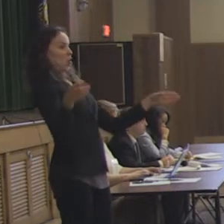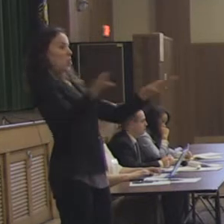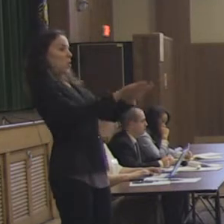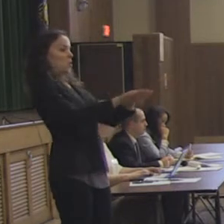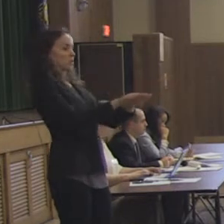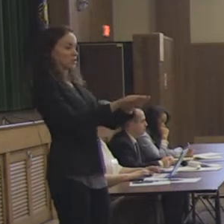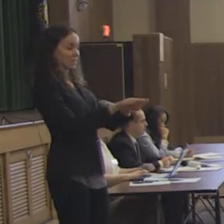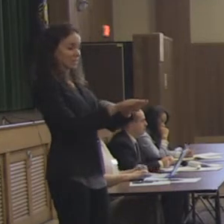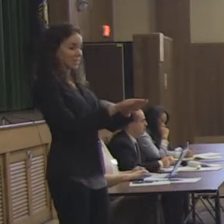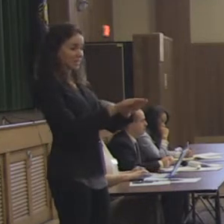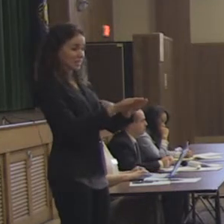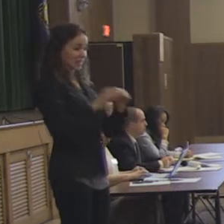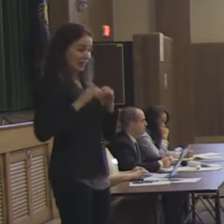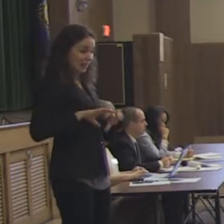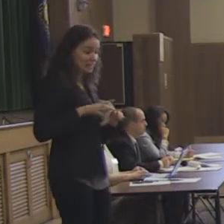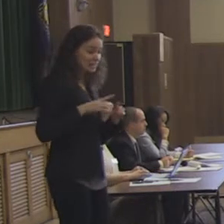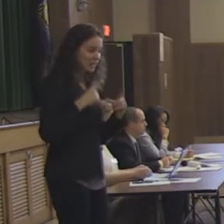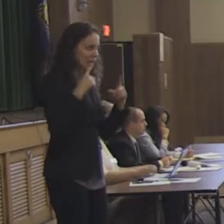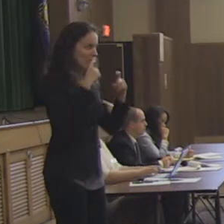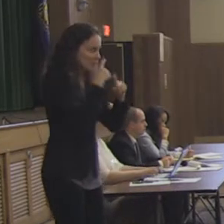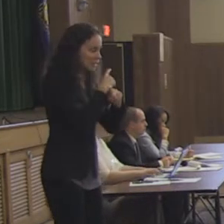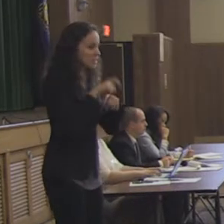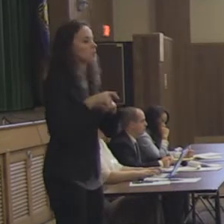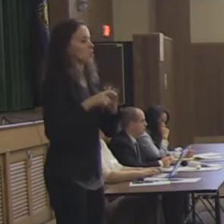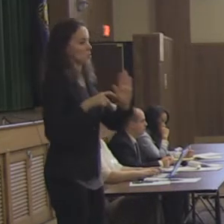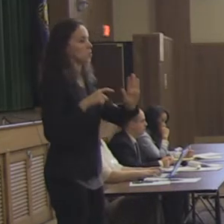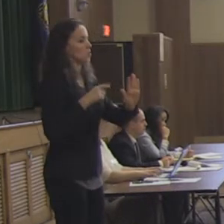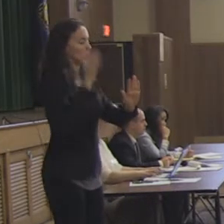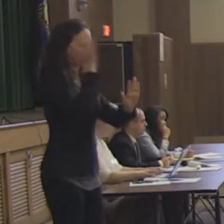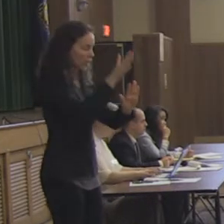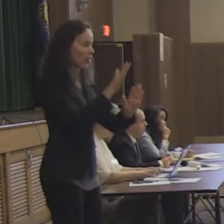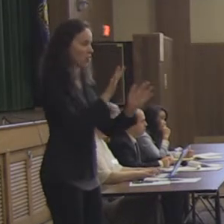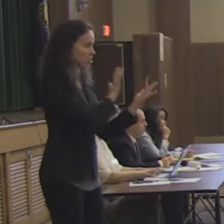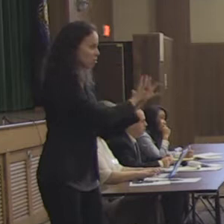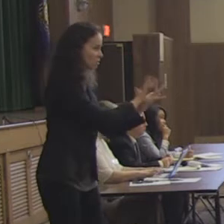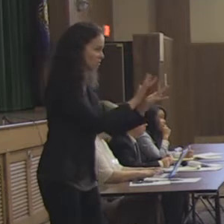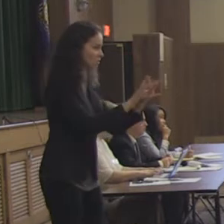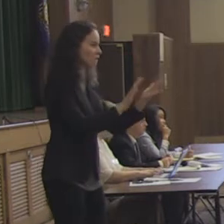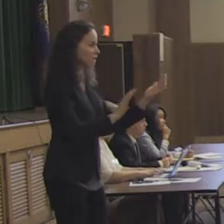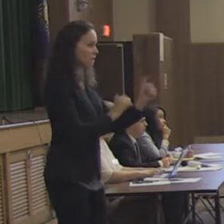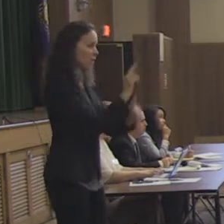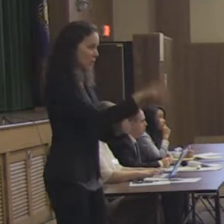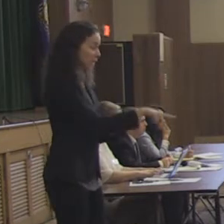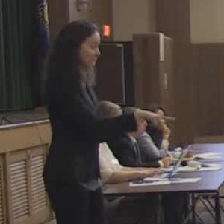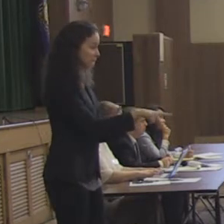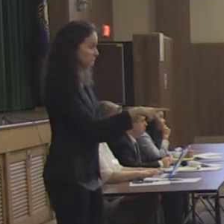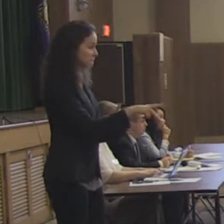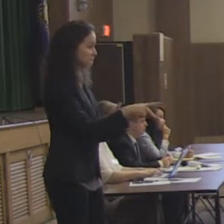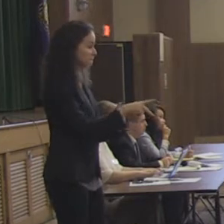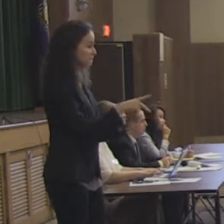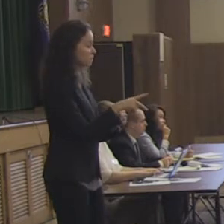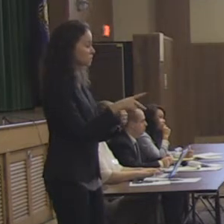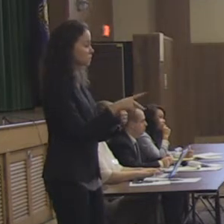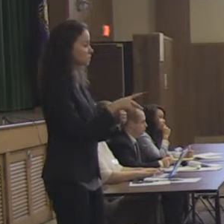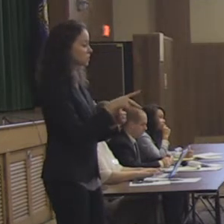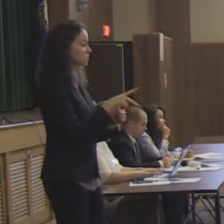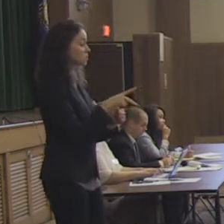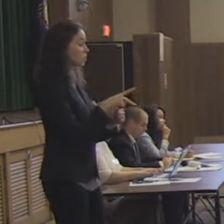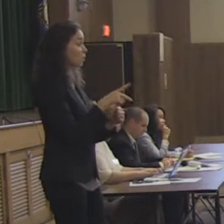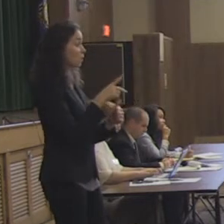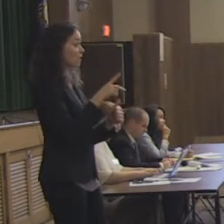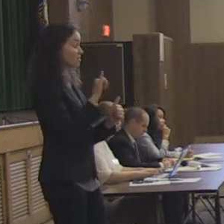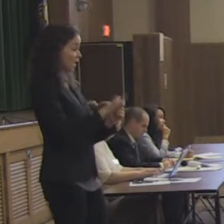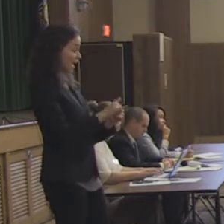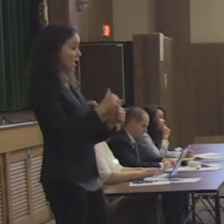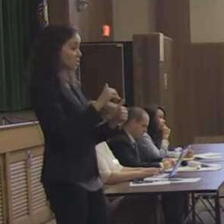thought it was important to do some kind of follow-up and see how people are doing, and we've been able to get some additional funding to